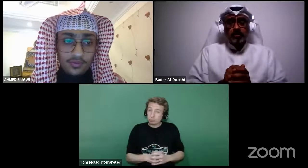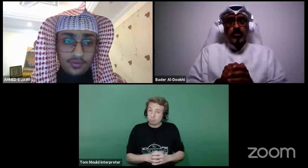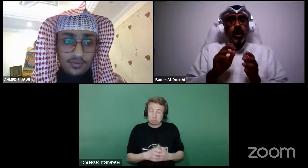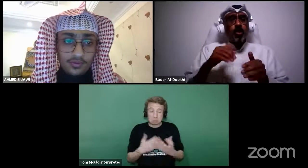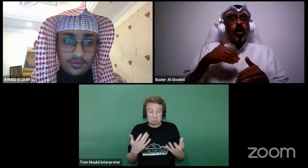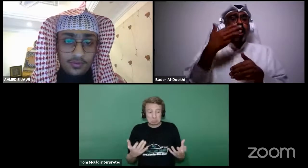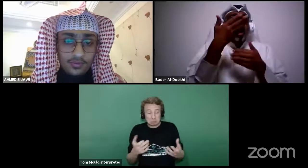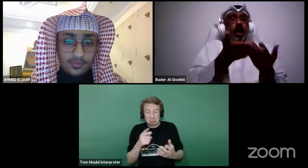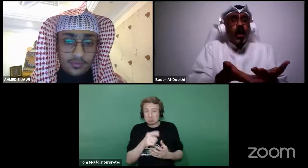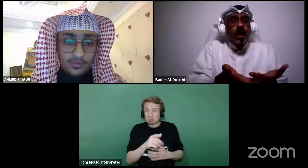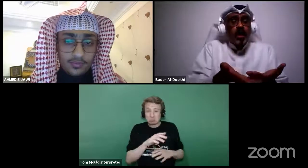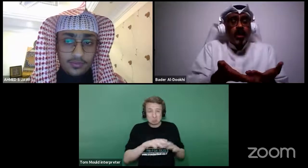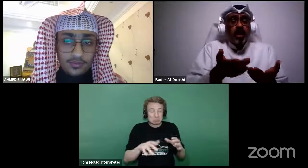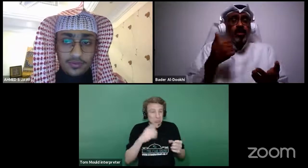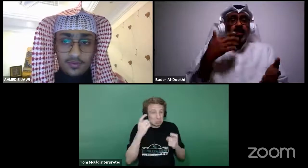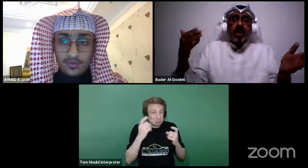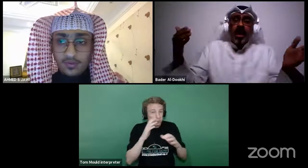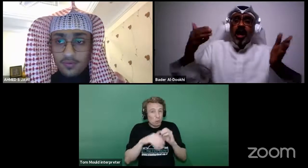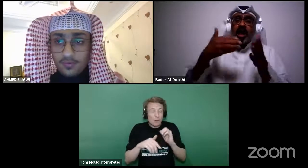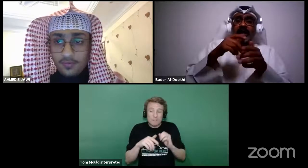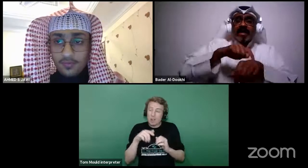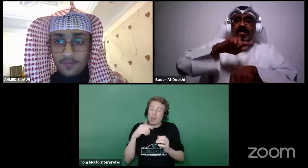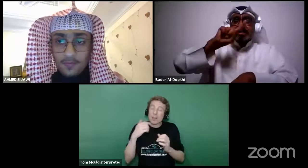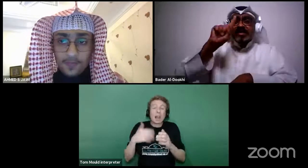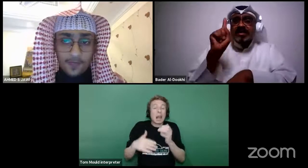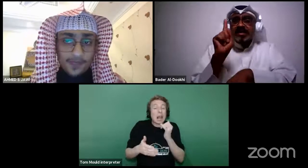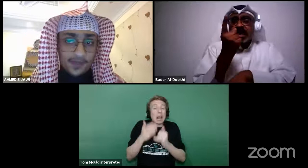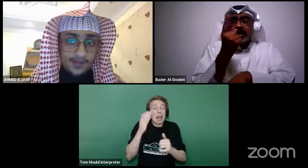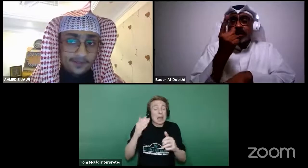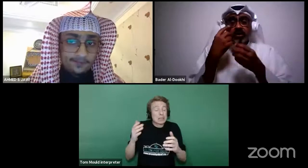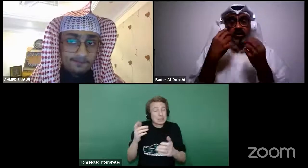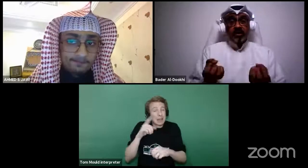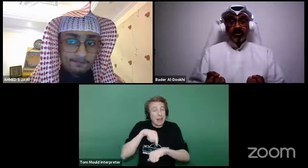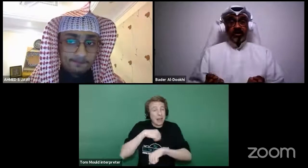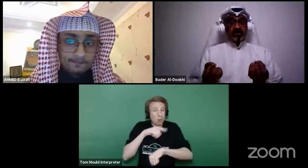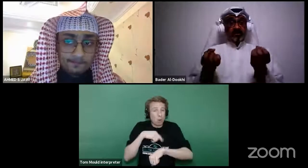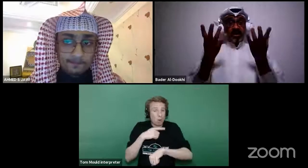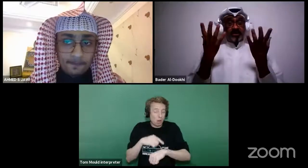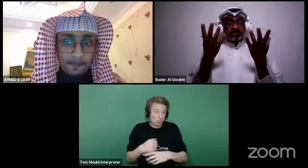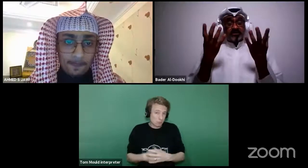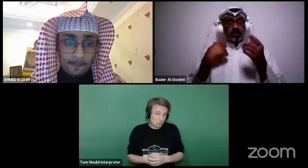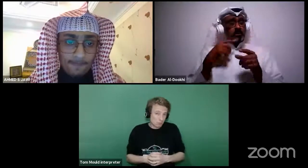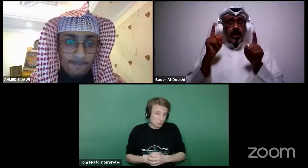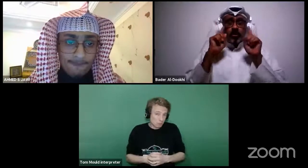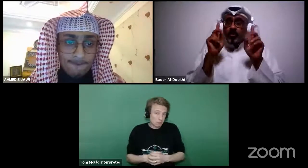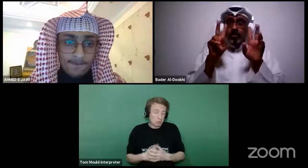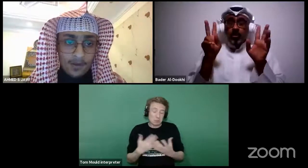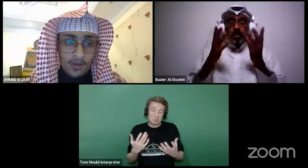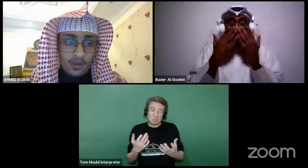them of the final hour, all of a sudden, while they are unaware?